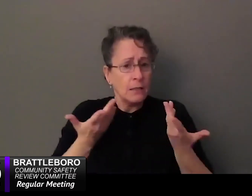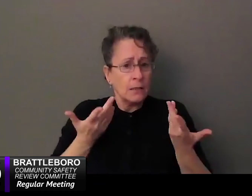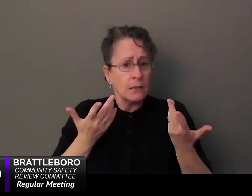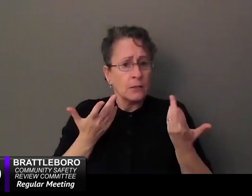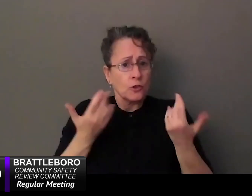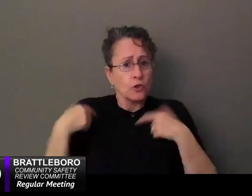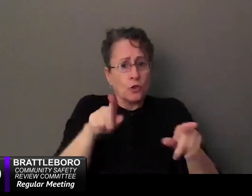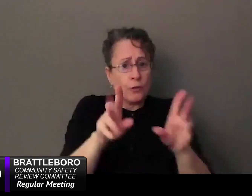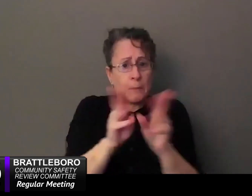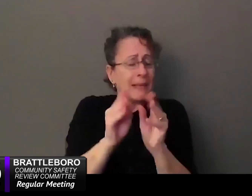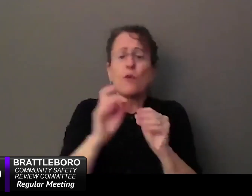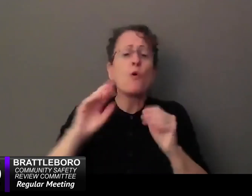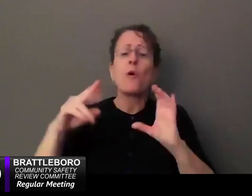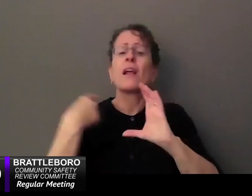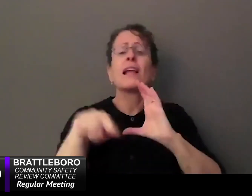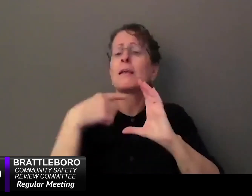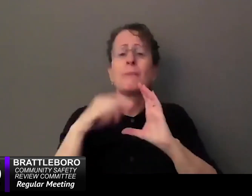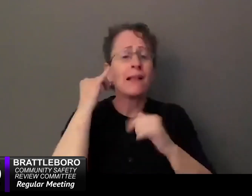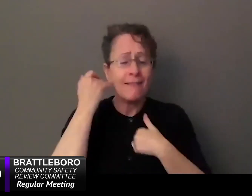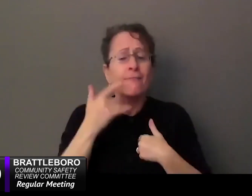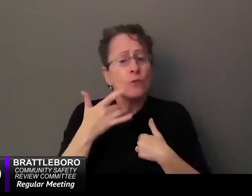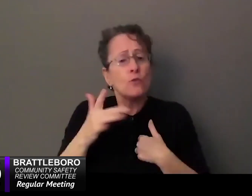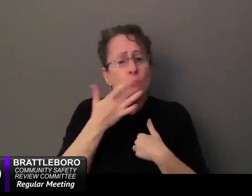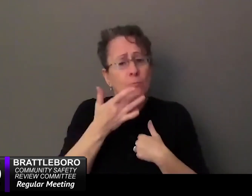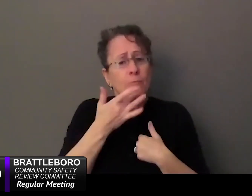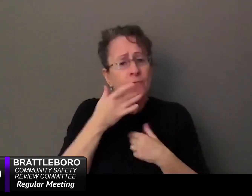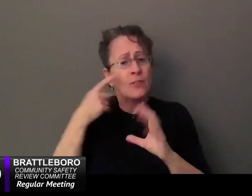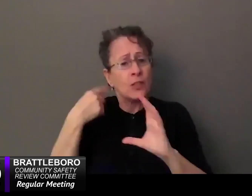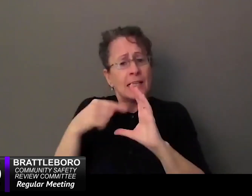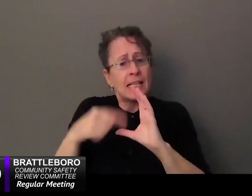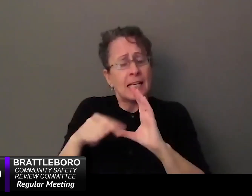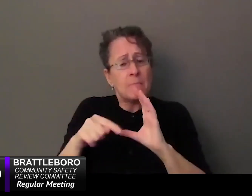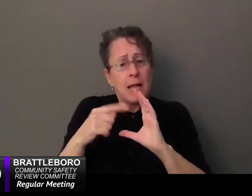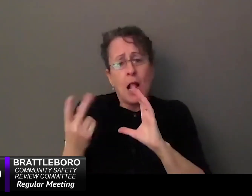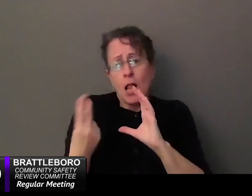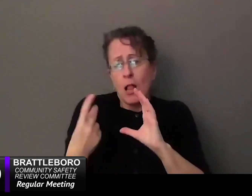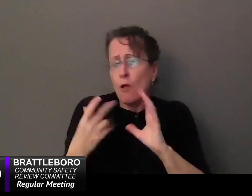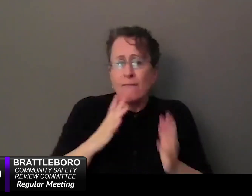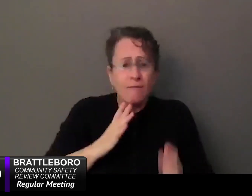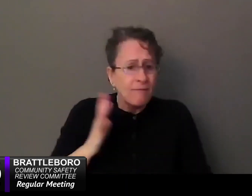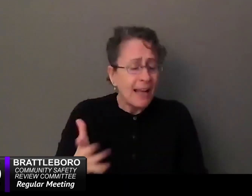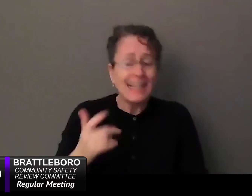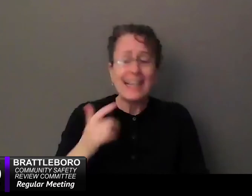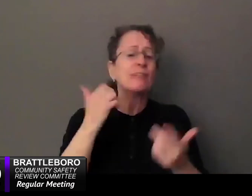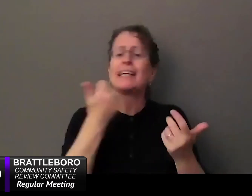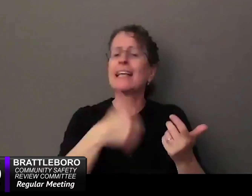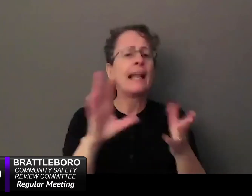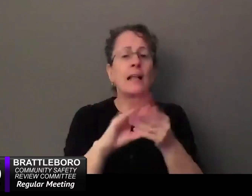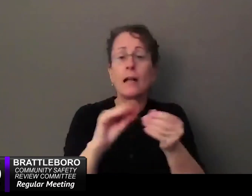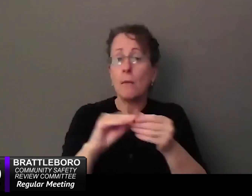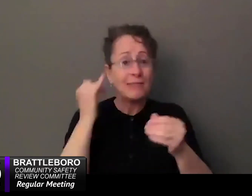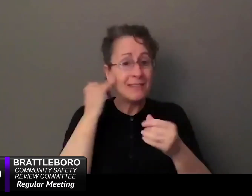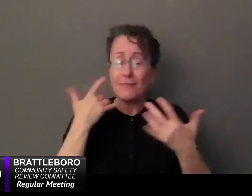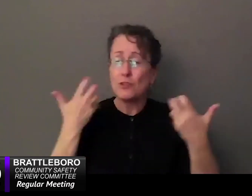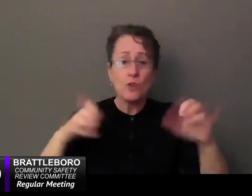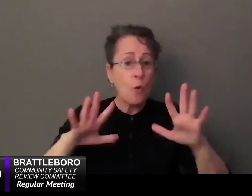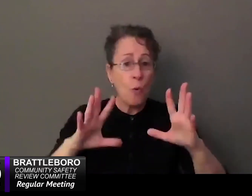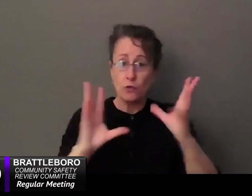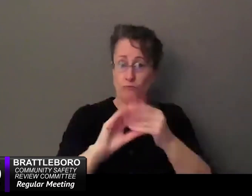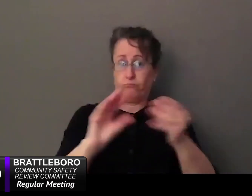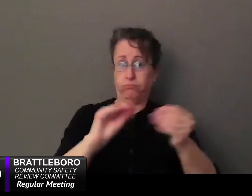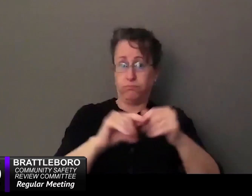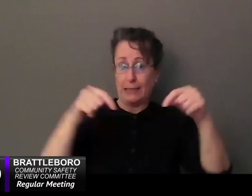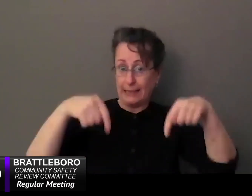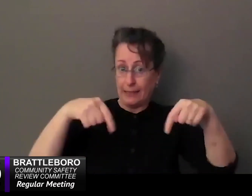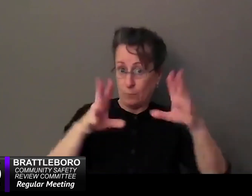us directly if you'd rather do that. And of course, that's true of anything you'd like to share. And